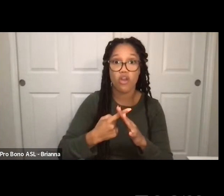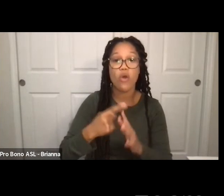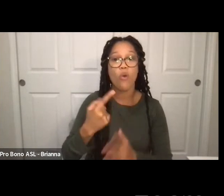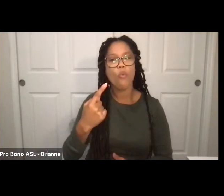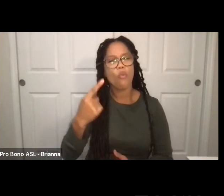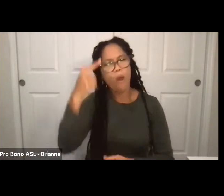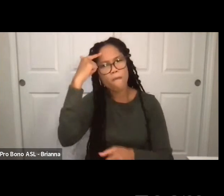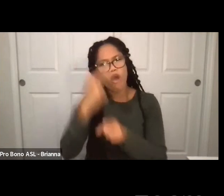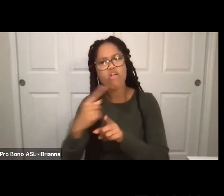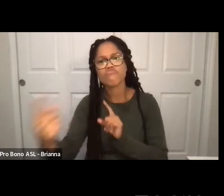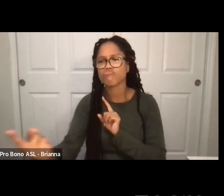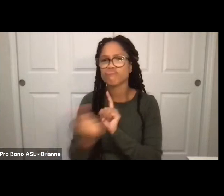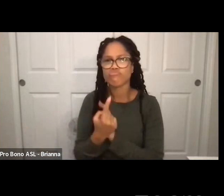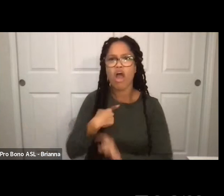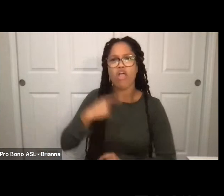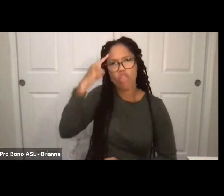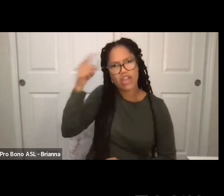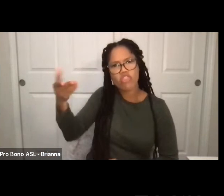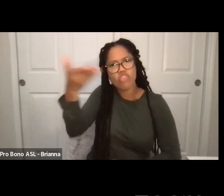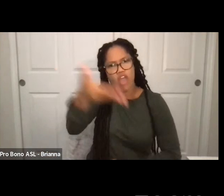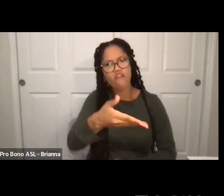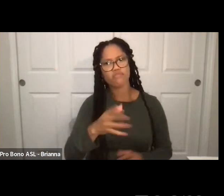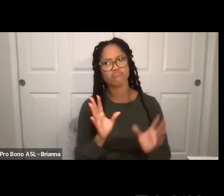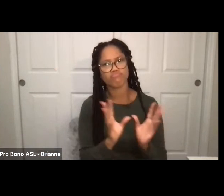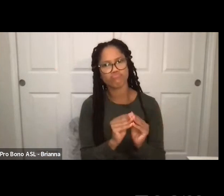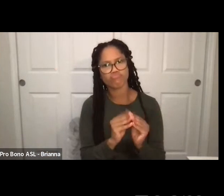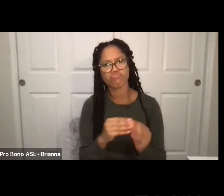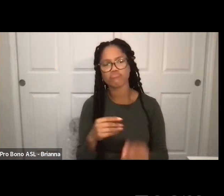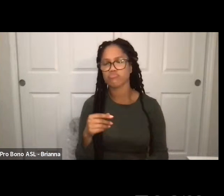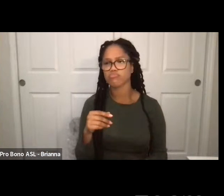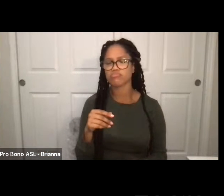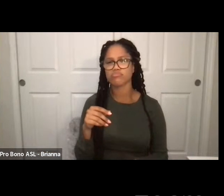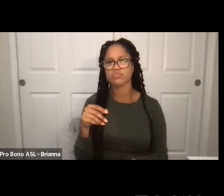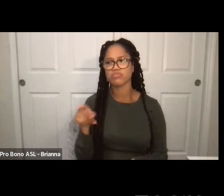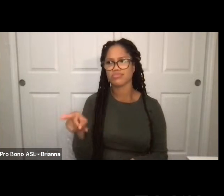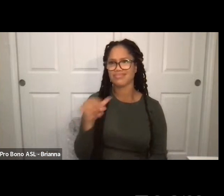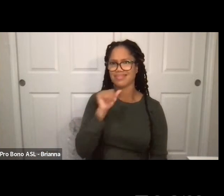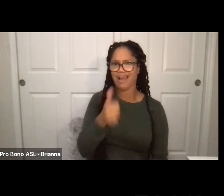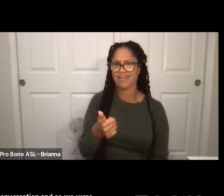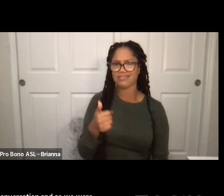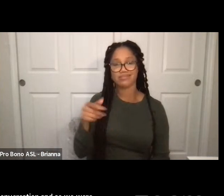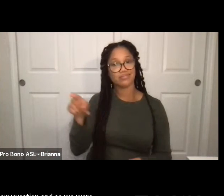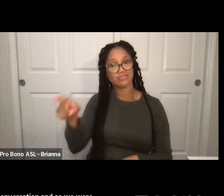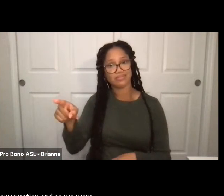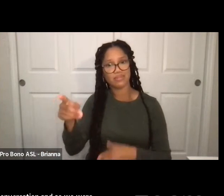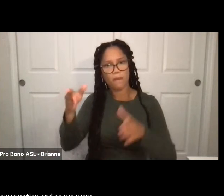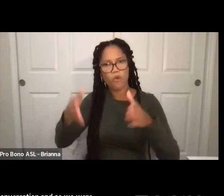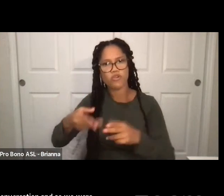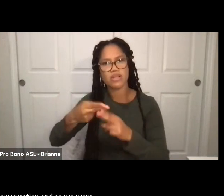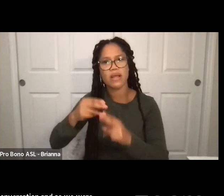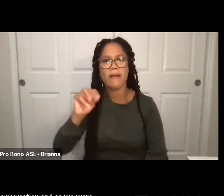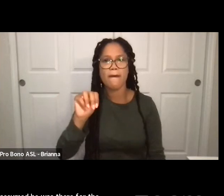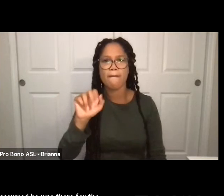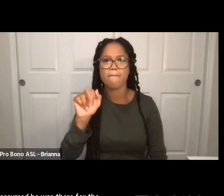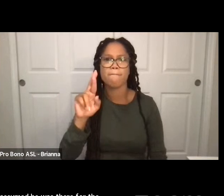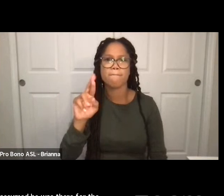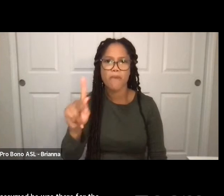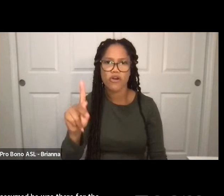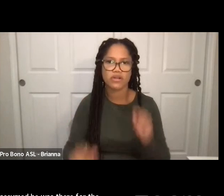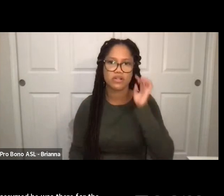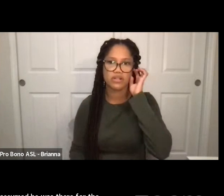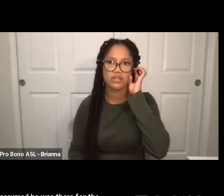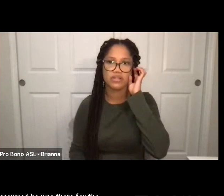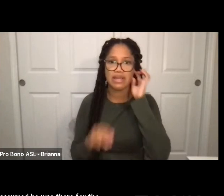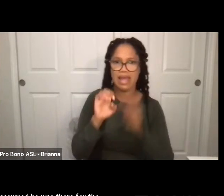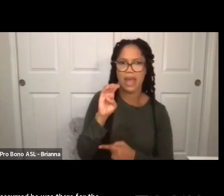was there for the press conference, but he wasn't. It was a brother named Mark. Ebony, you hadn't gotten there yet.